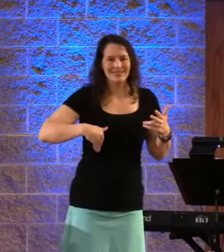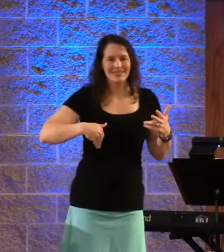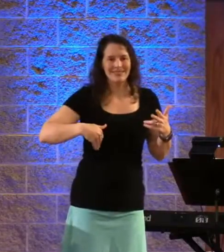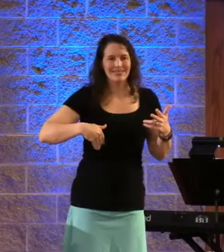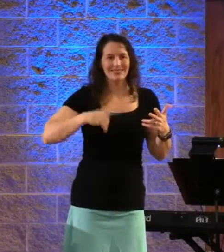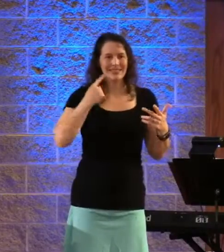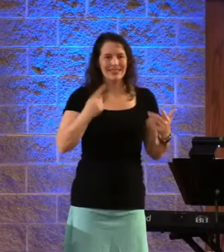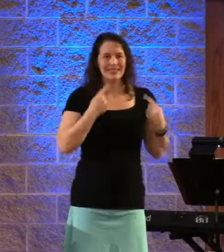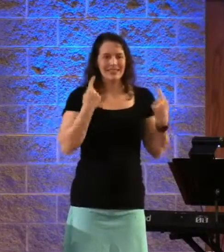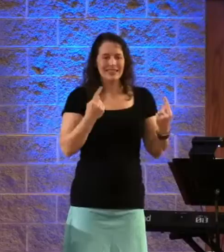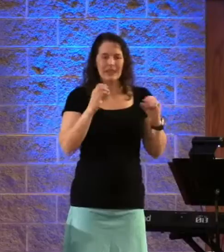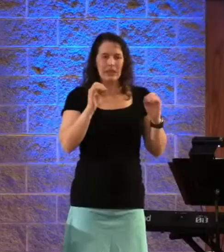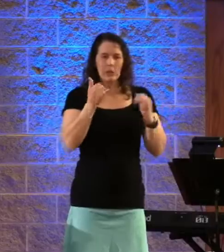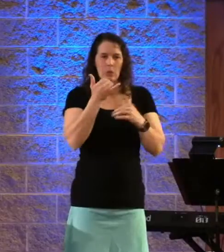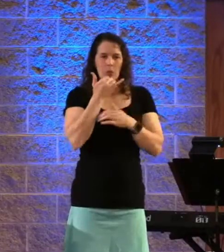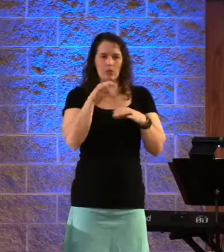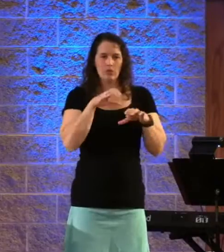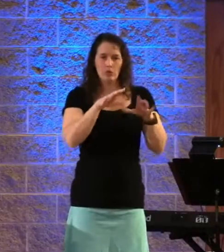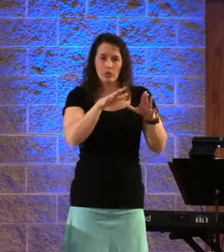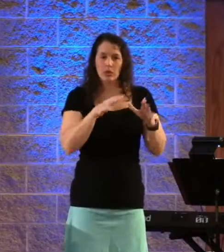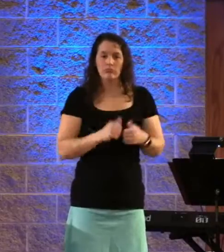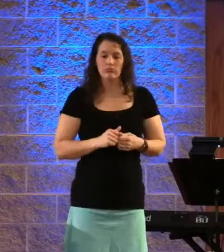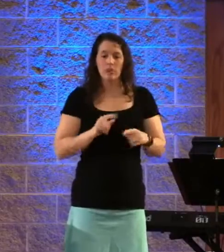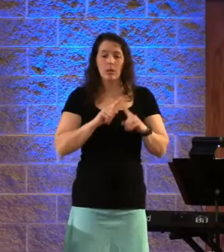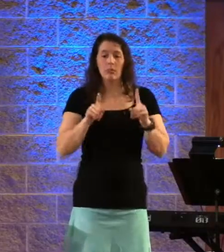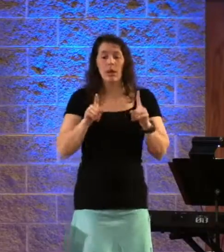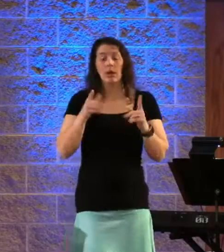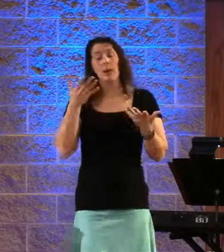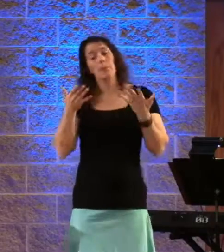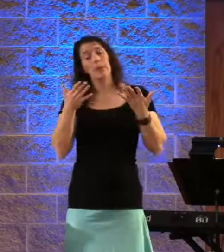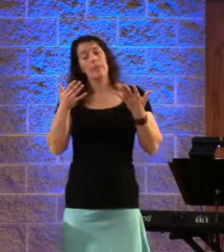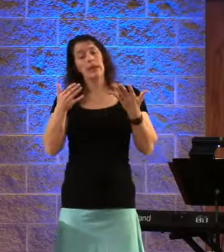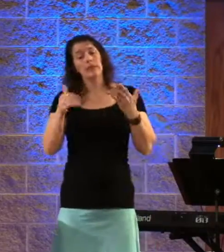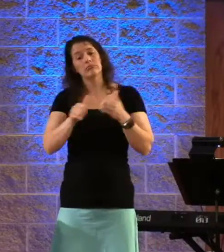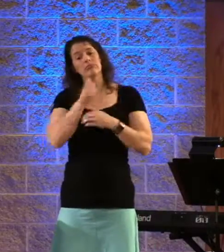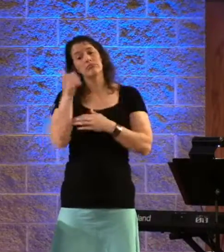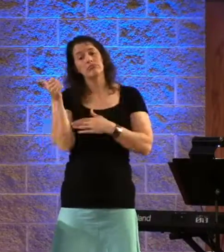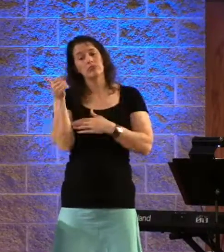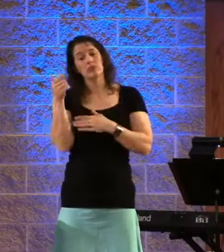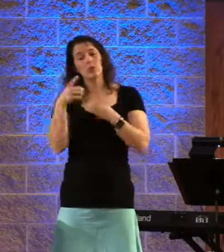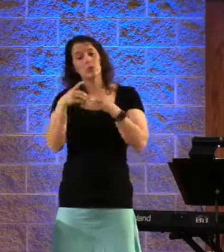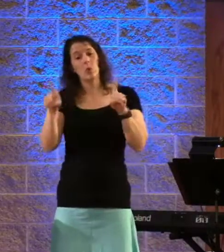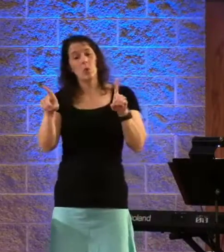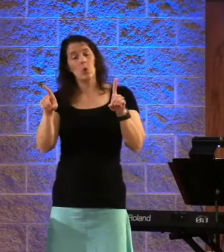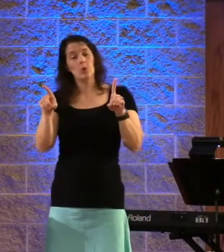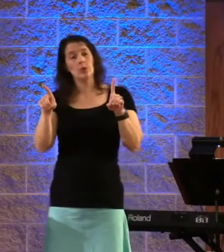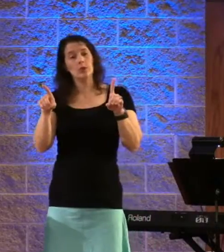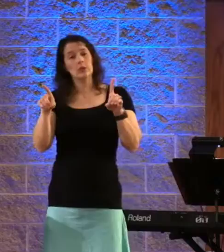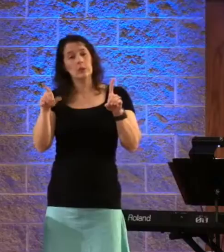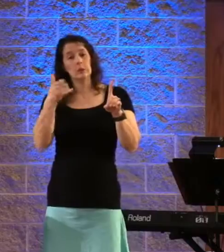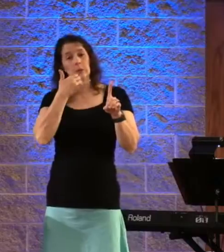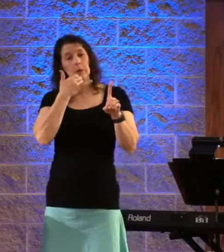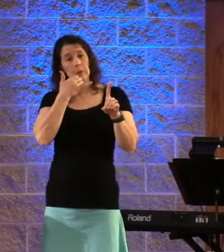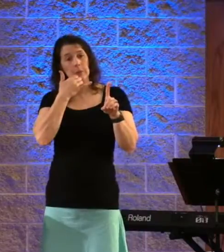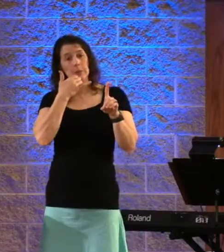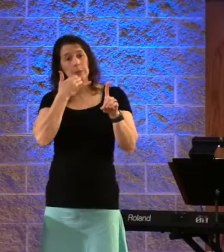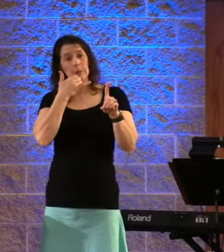wrong with what you did. But you may be among those who chose divorce when you did not have biblical